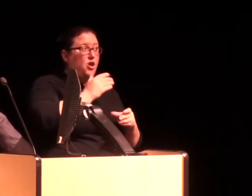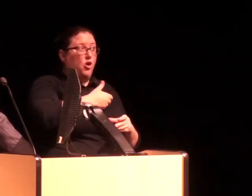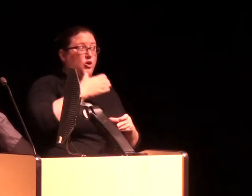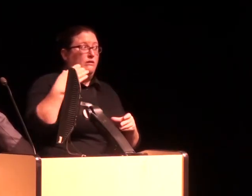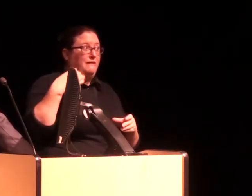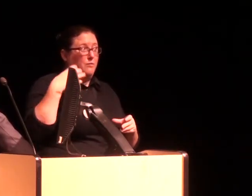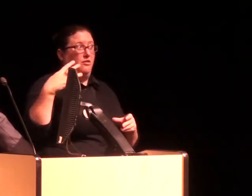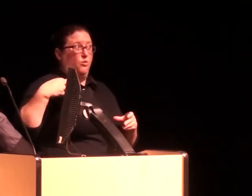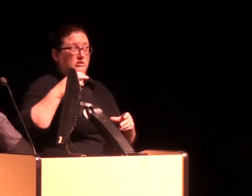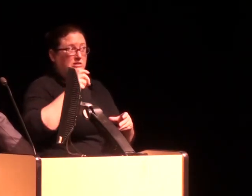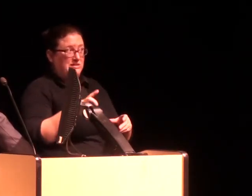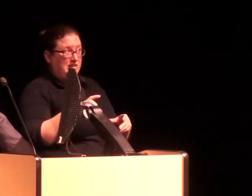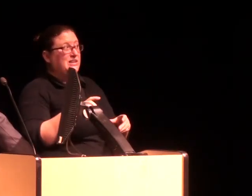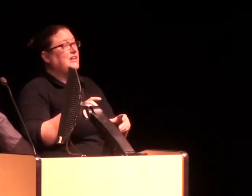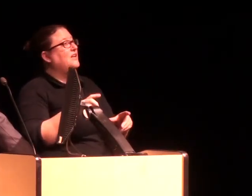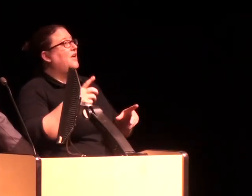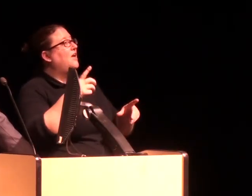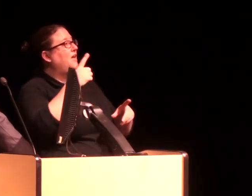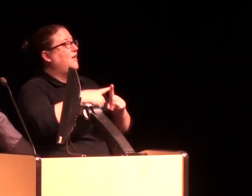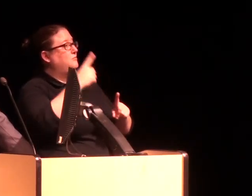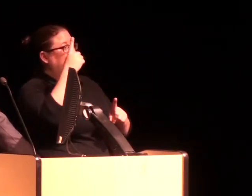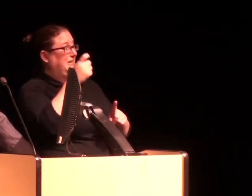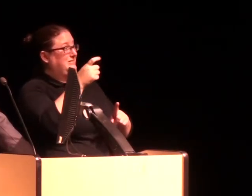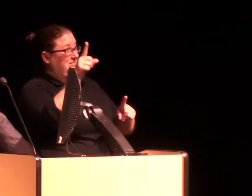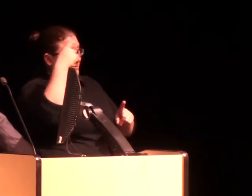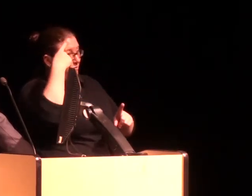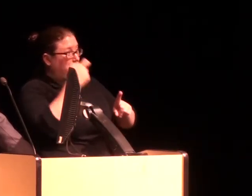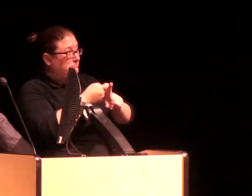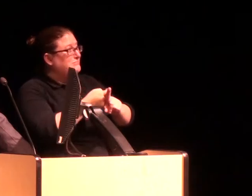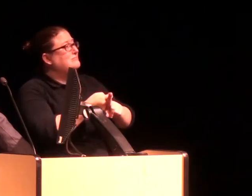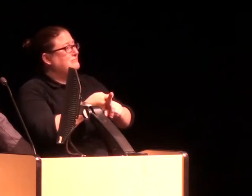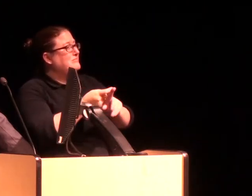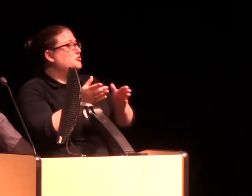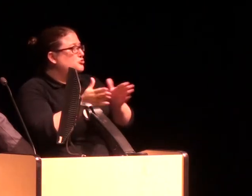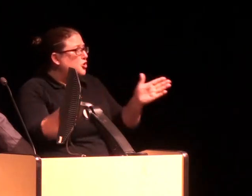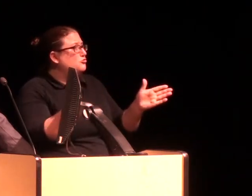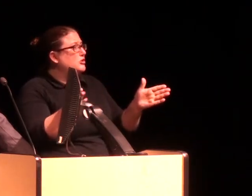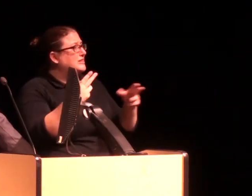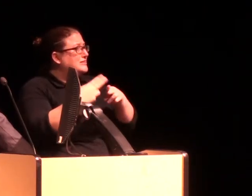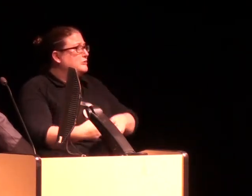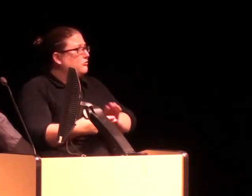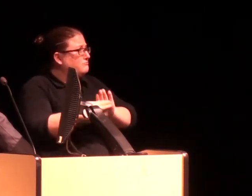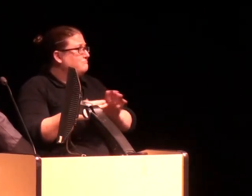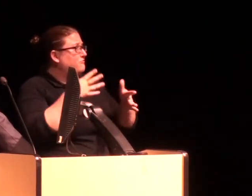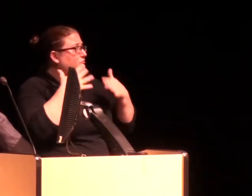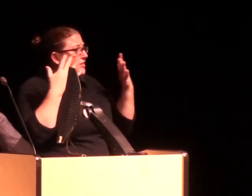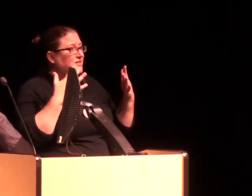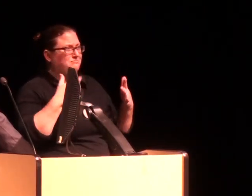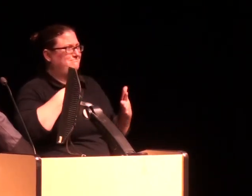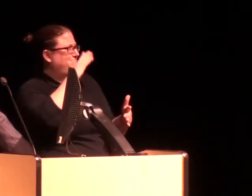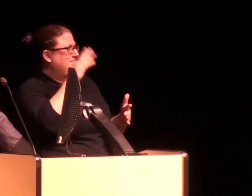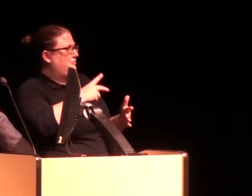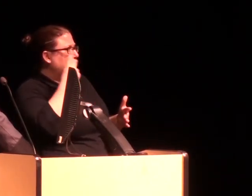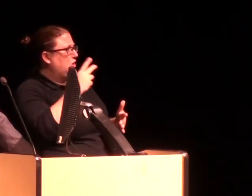since his government is generally considered to be friendly. I never saw Chile in the least state of exposure of terrorism.